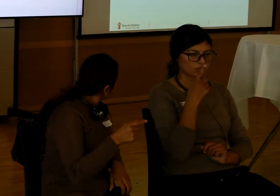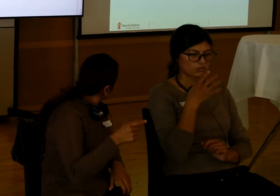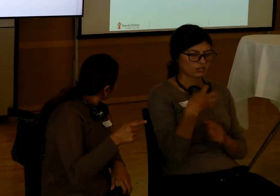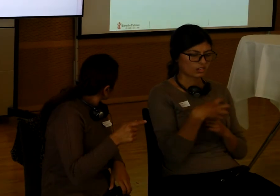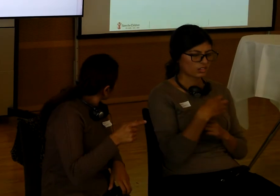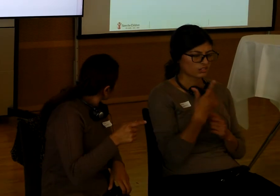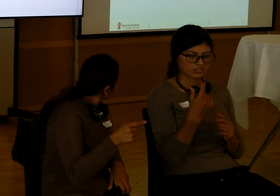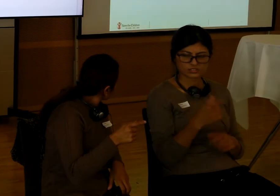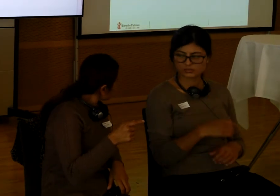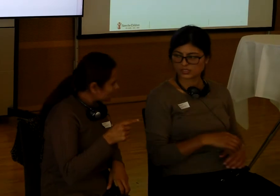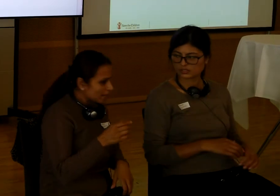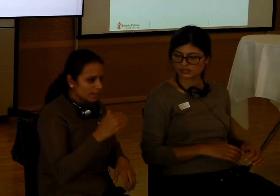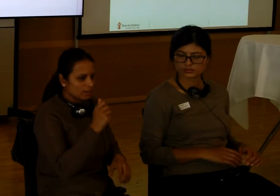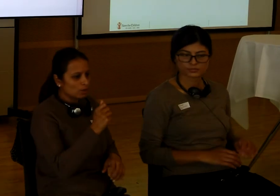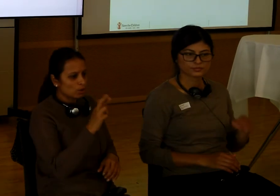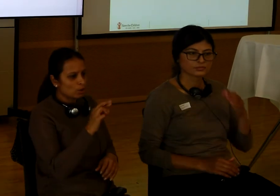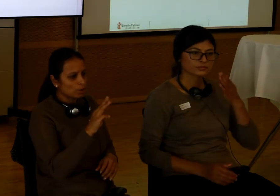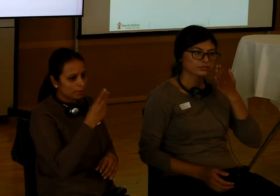context there.